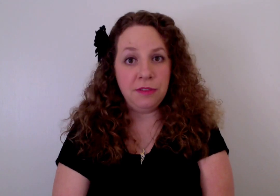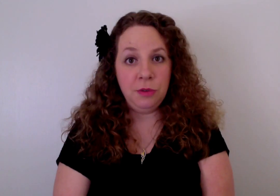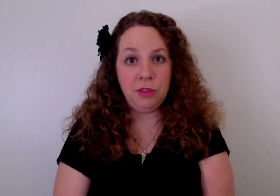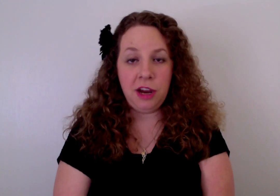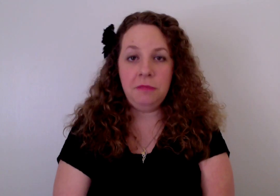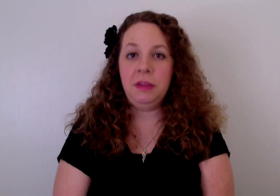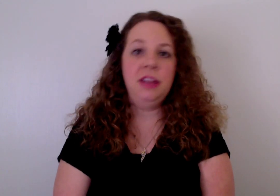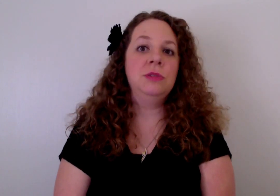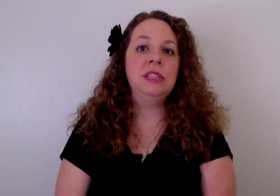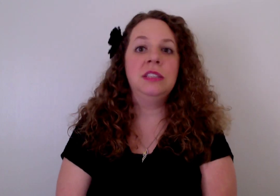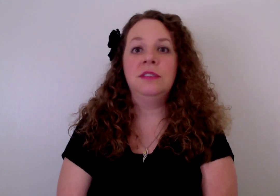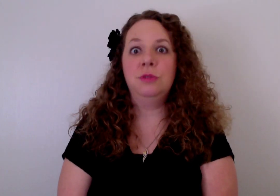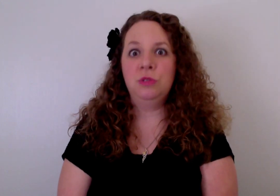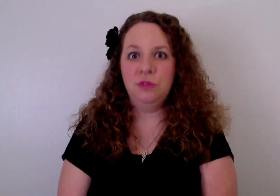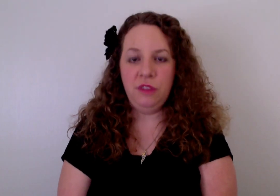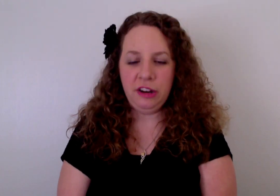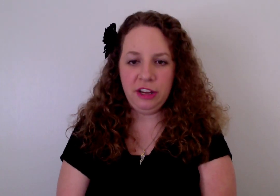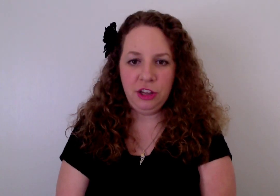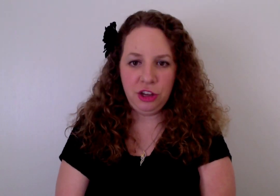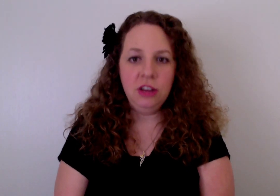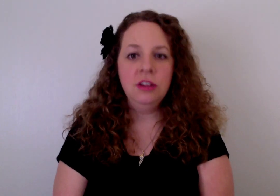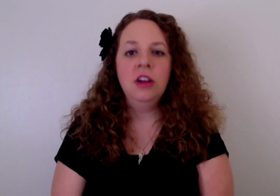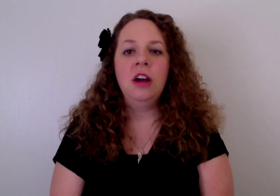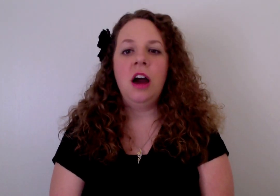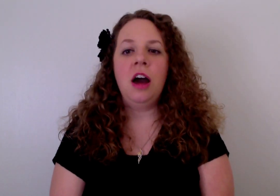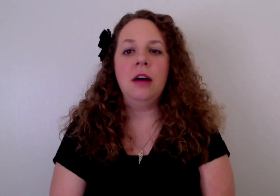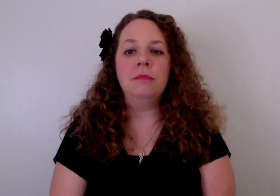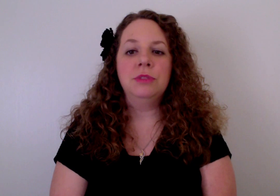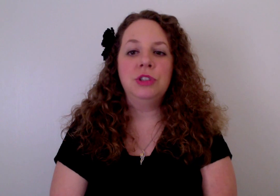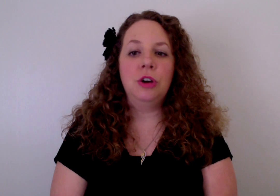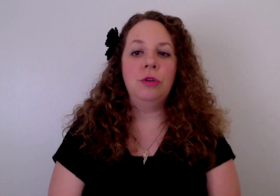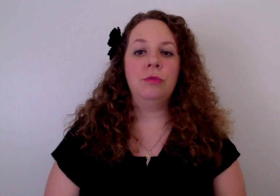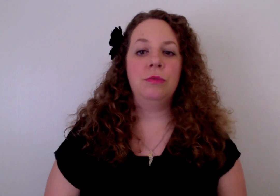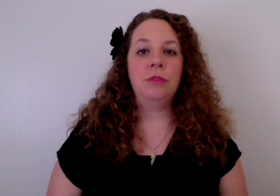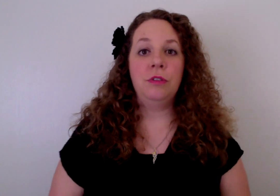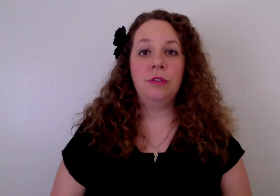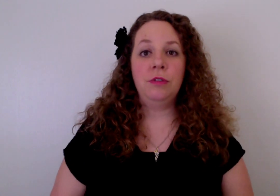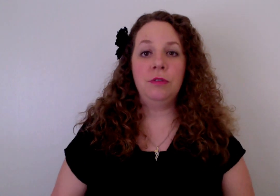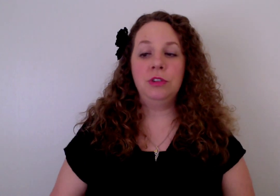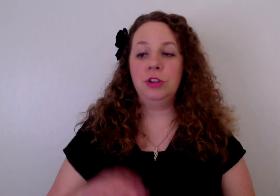food there? Okay, so it says the food is very good. So